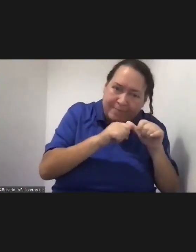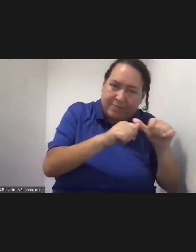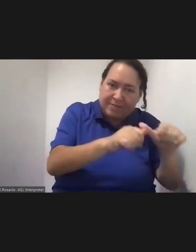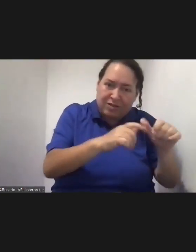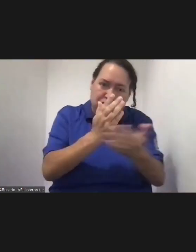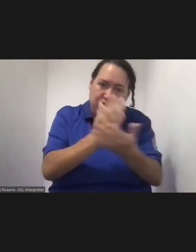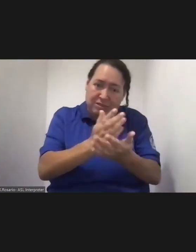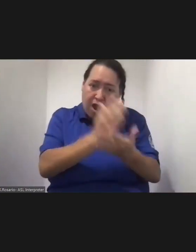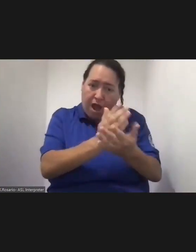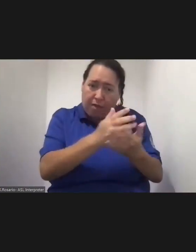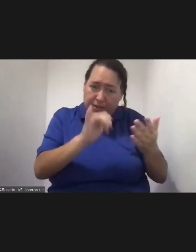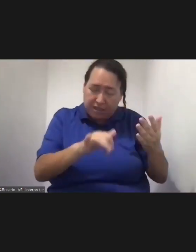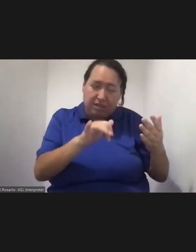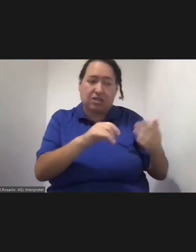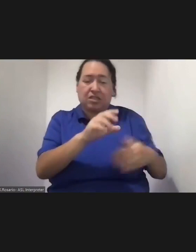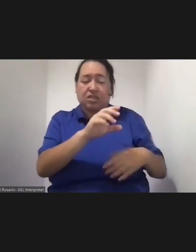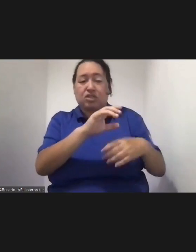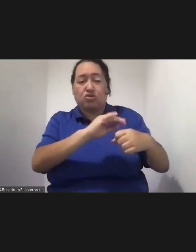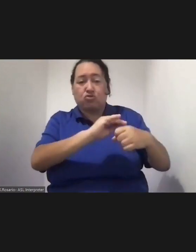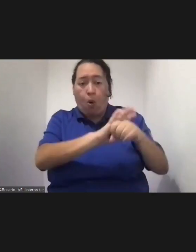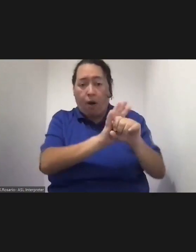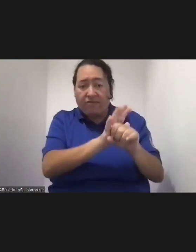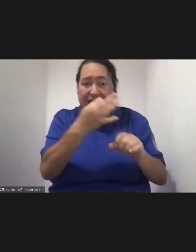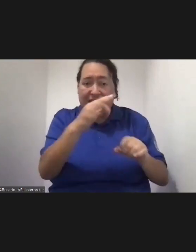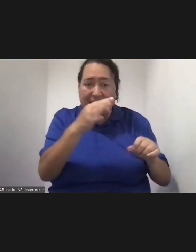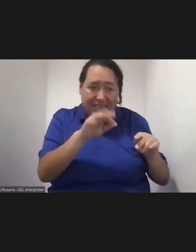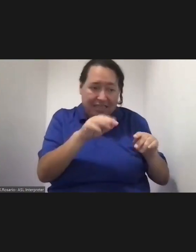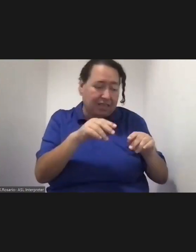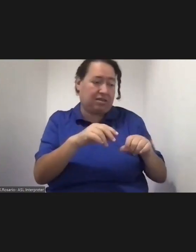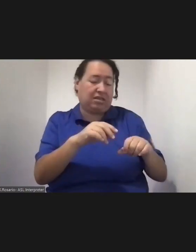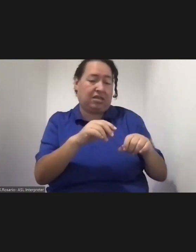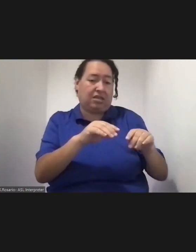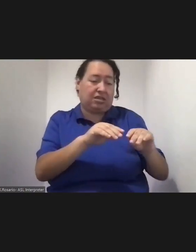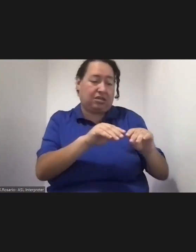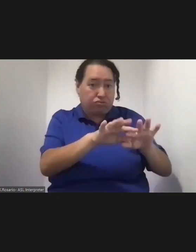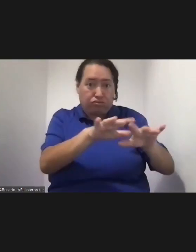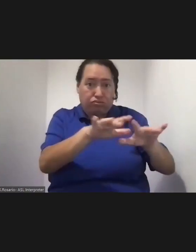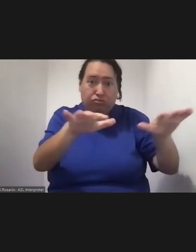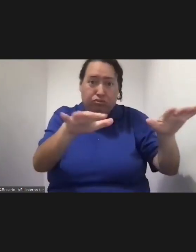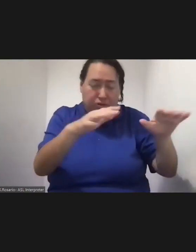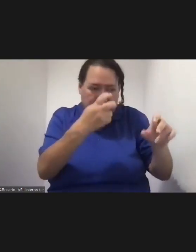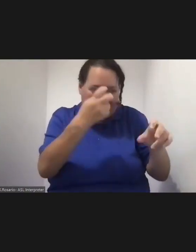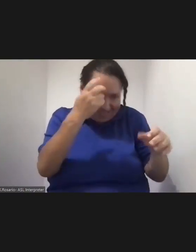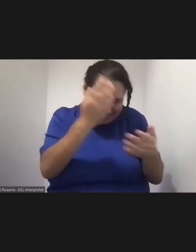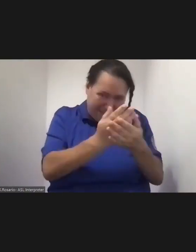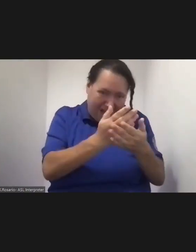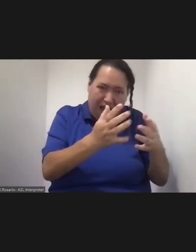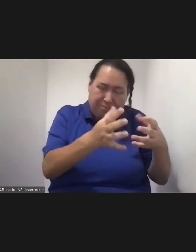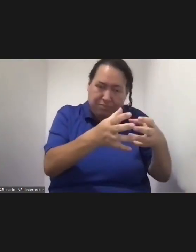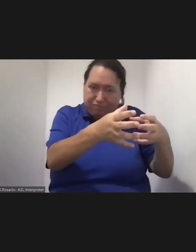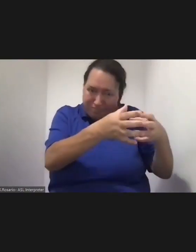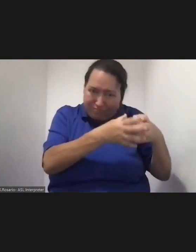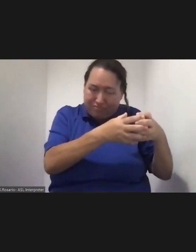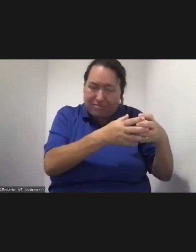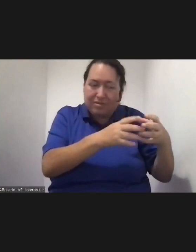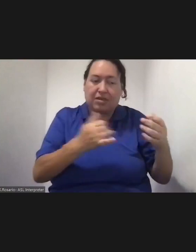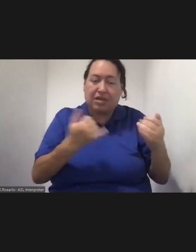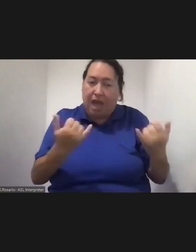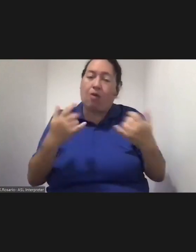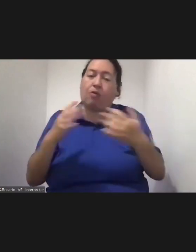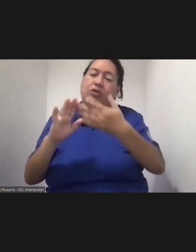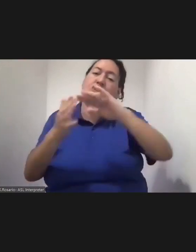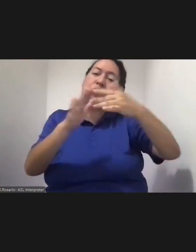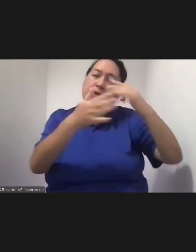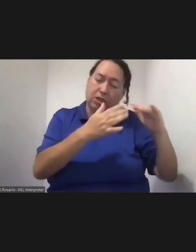spread of the COVID-19 virus, these two clusters is an indication that as a community, we need to remind